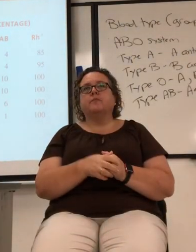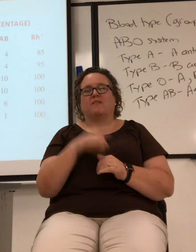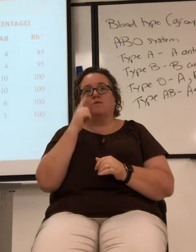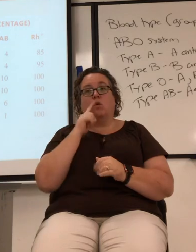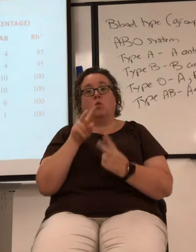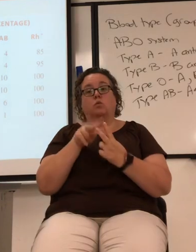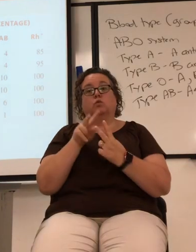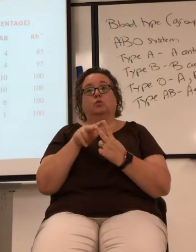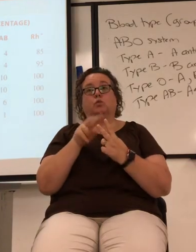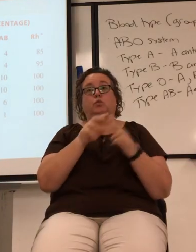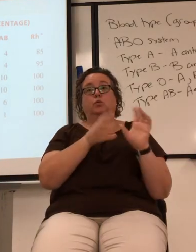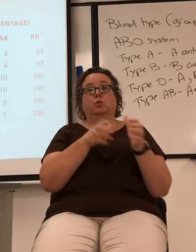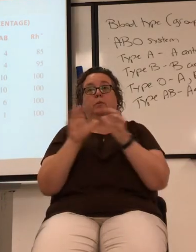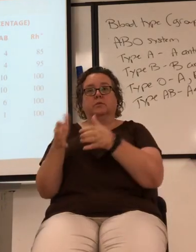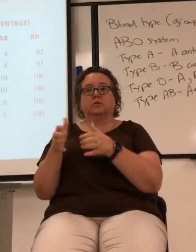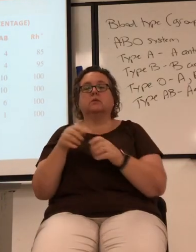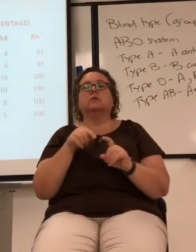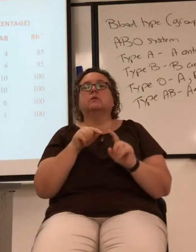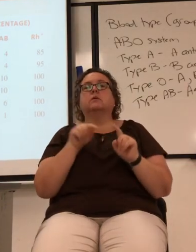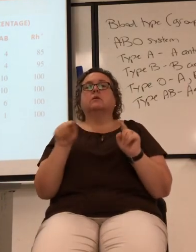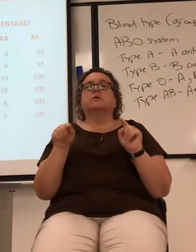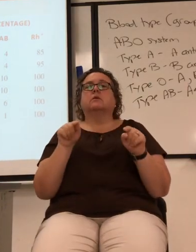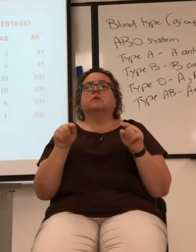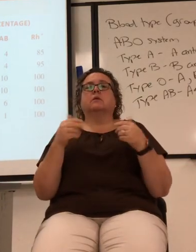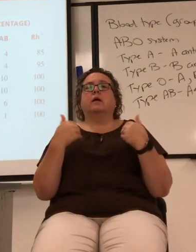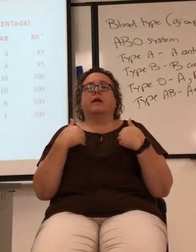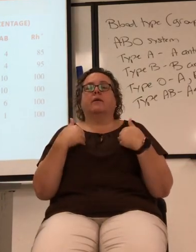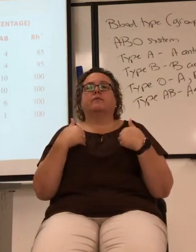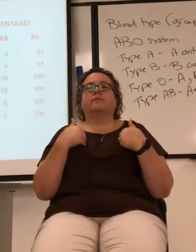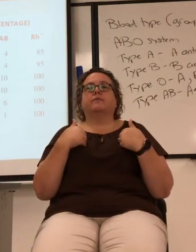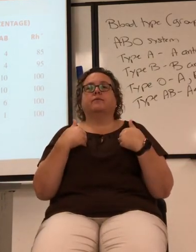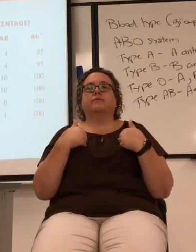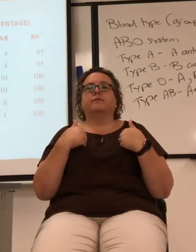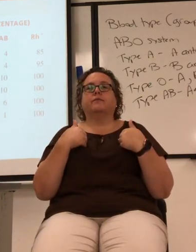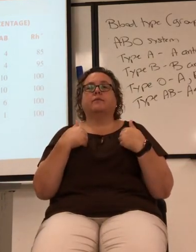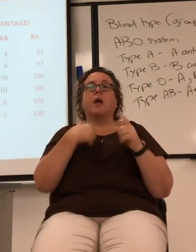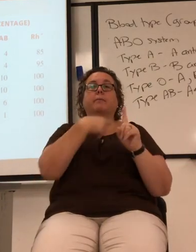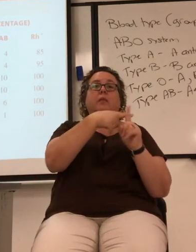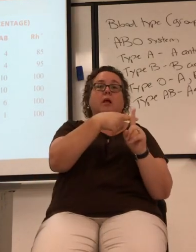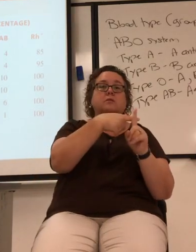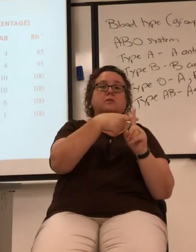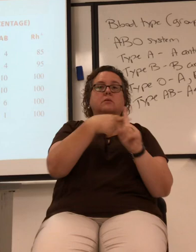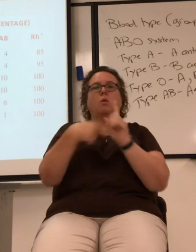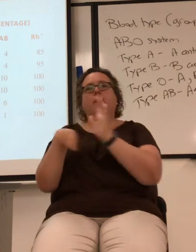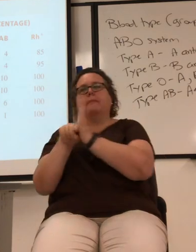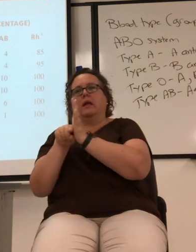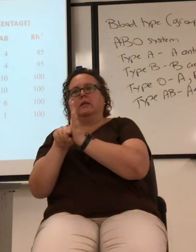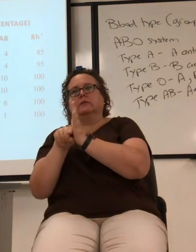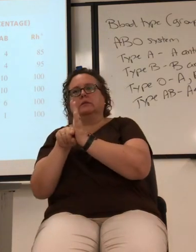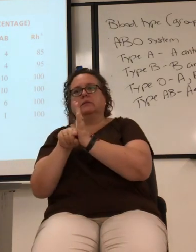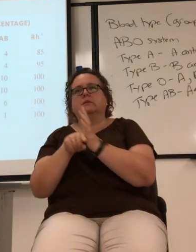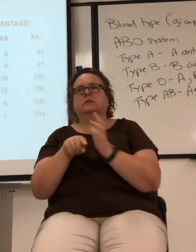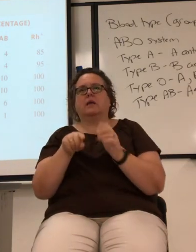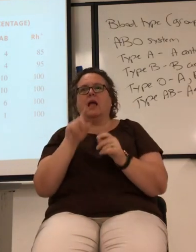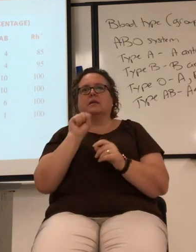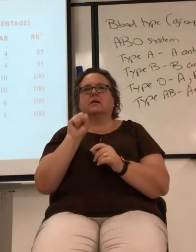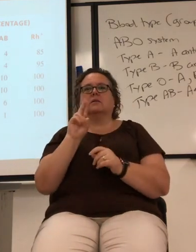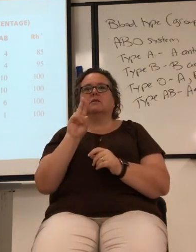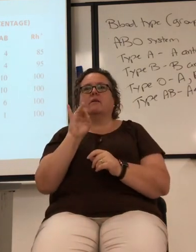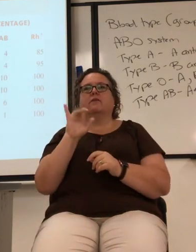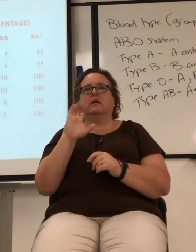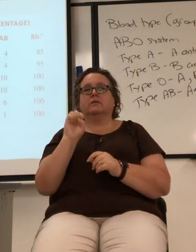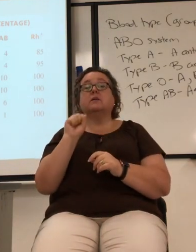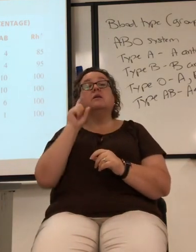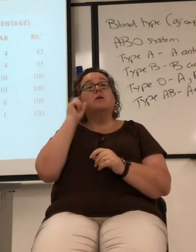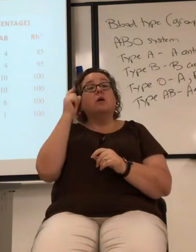these two groups, this is noted with a plus or minus as a suffix after the ABO